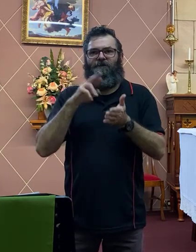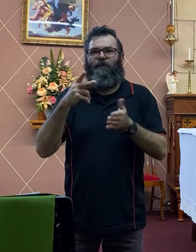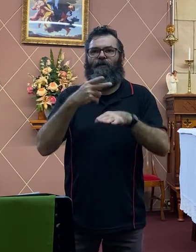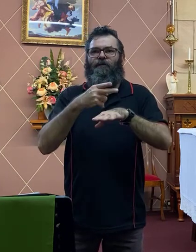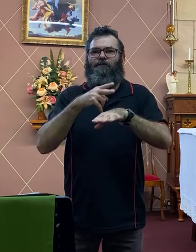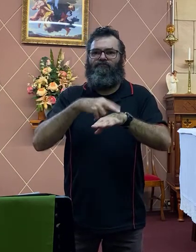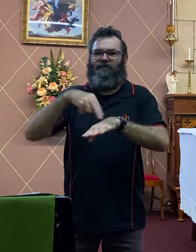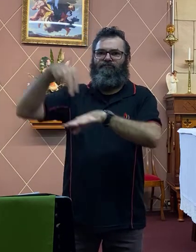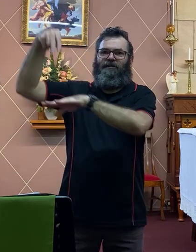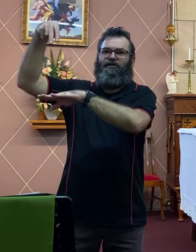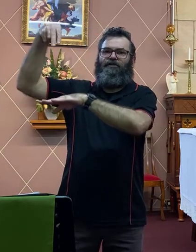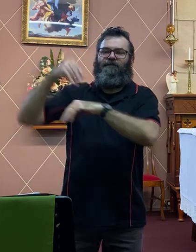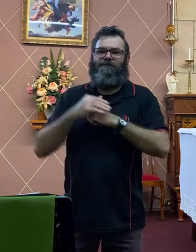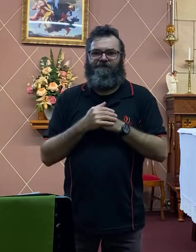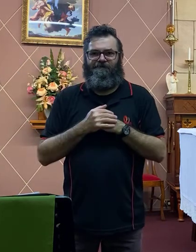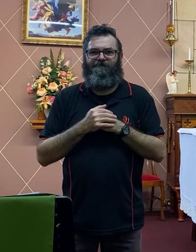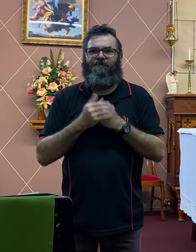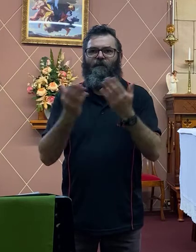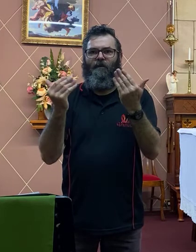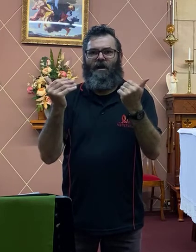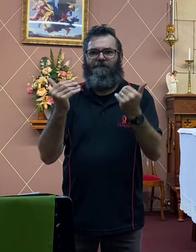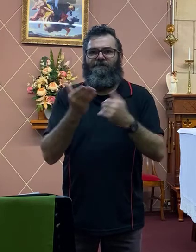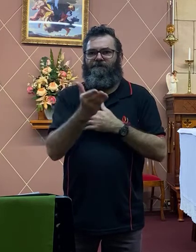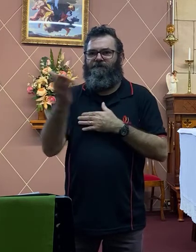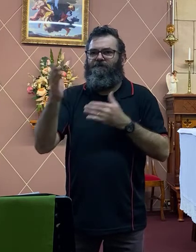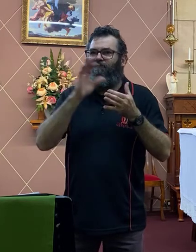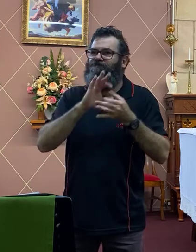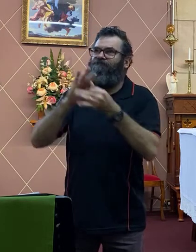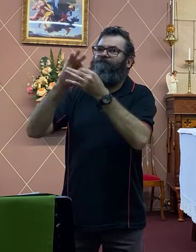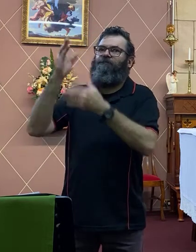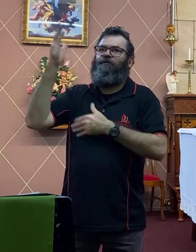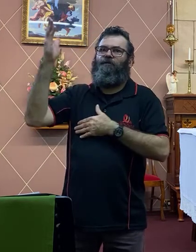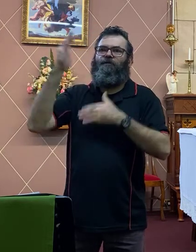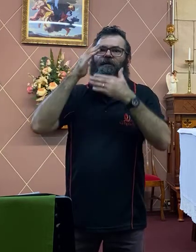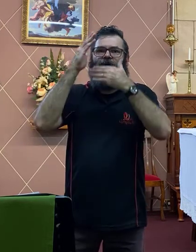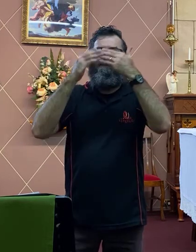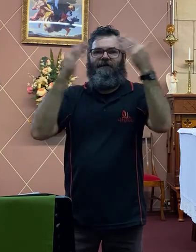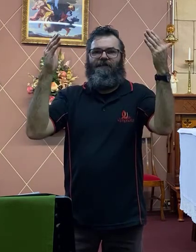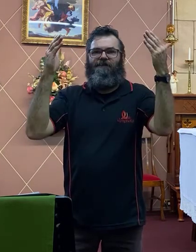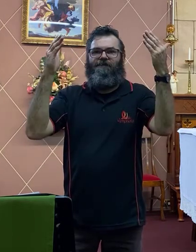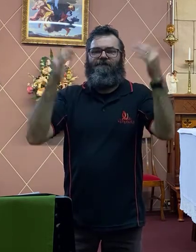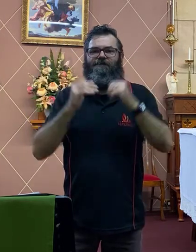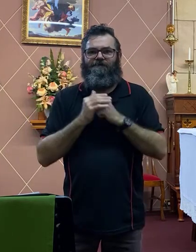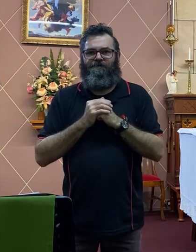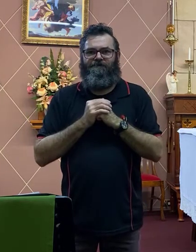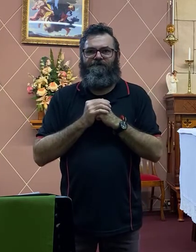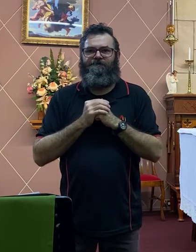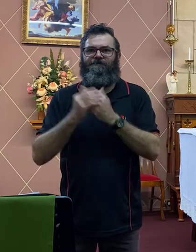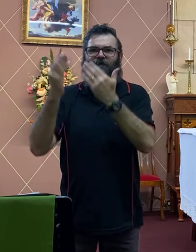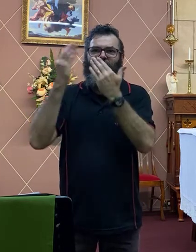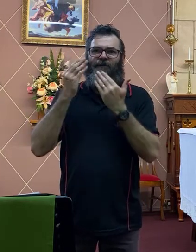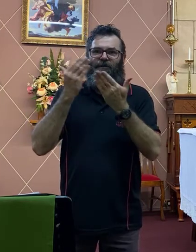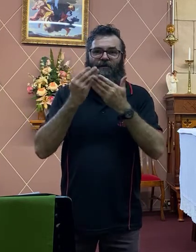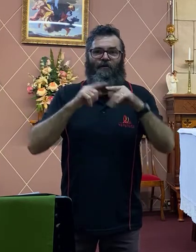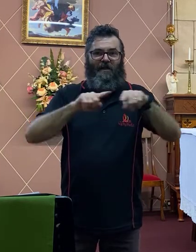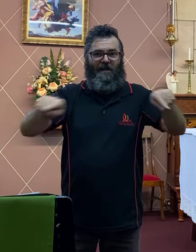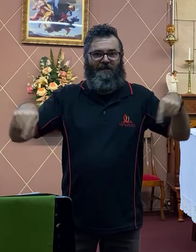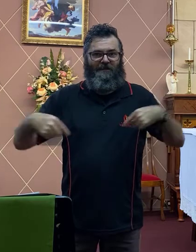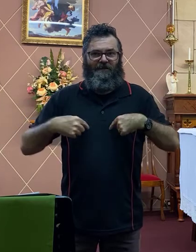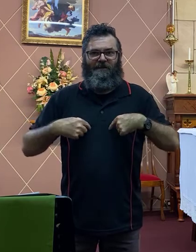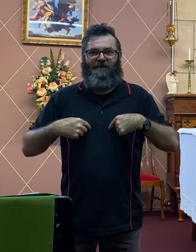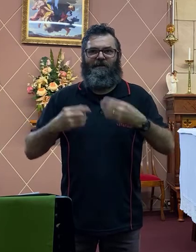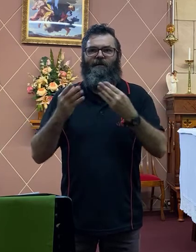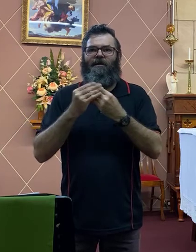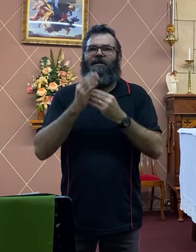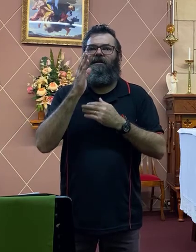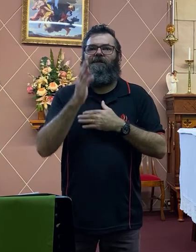mercy. Welcome them into the light of your face. Have mercy on us all, we pray, and with the Blessed Virgin Mary,